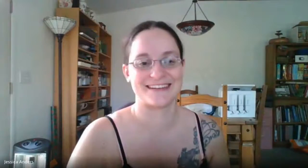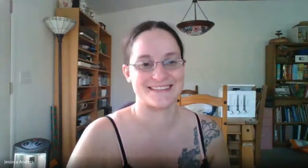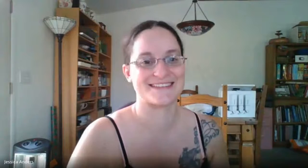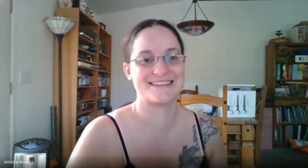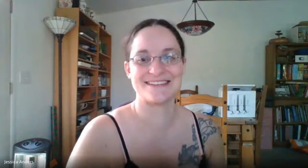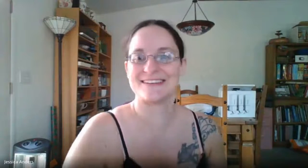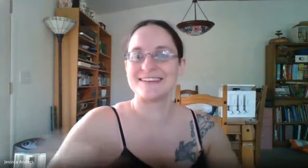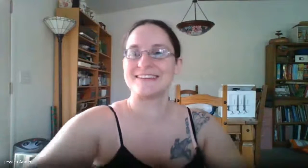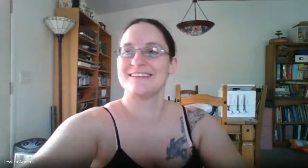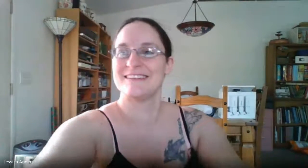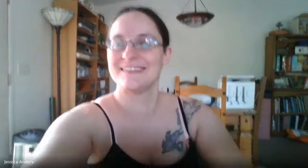Yes.